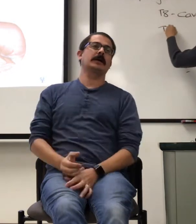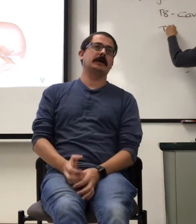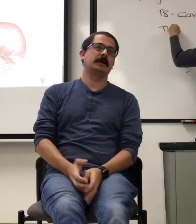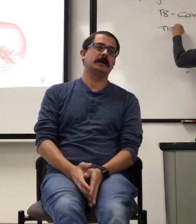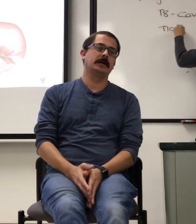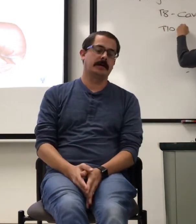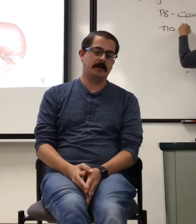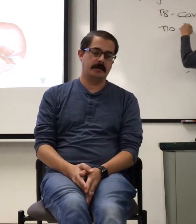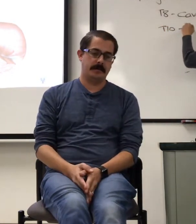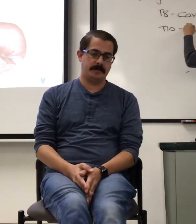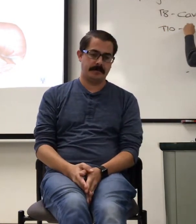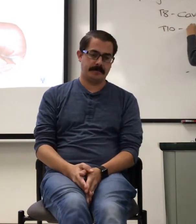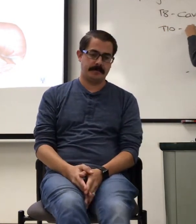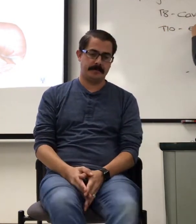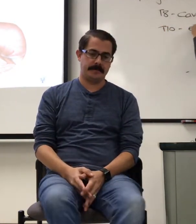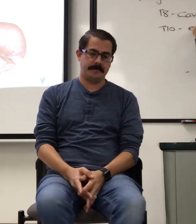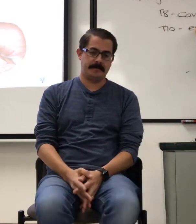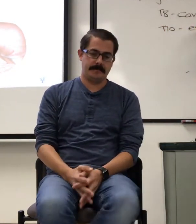T10 vertebra,